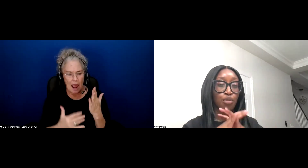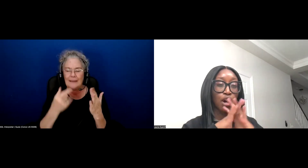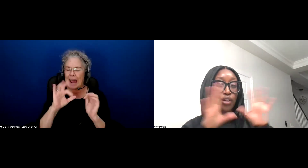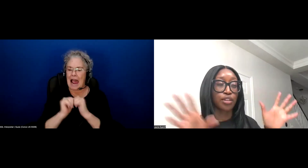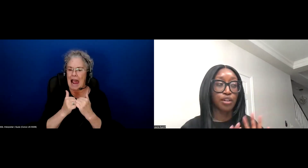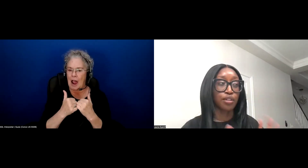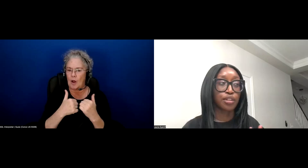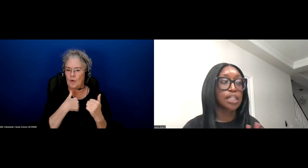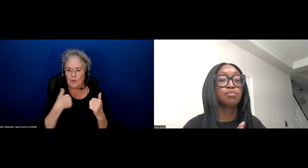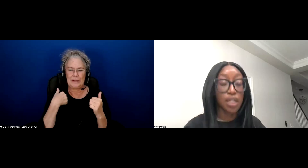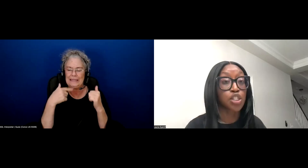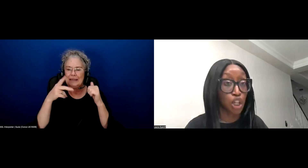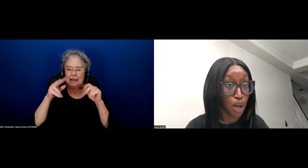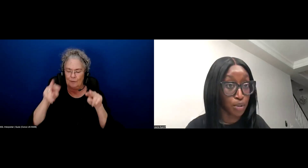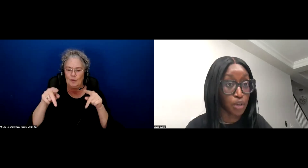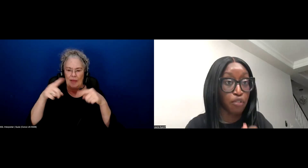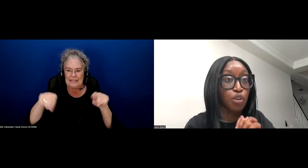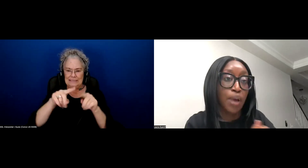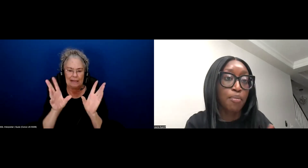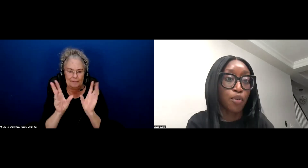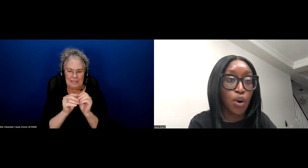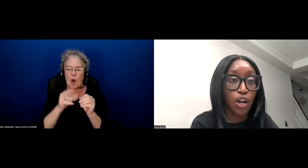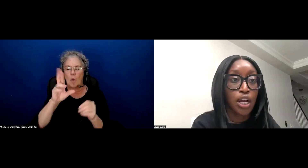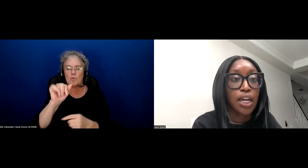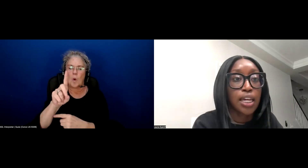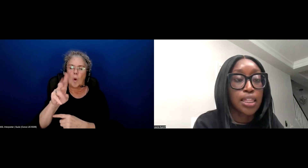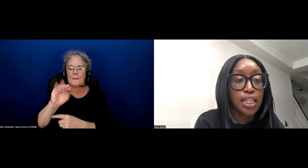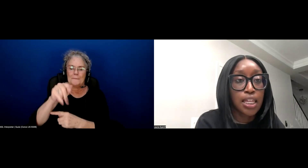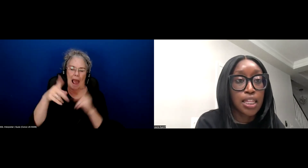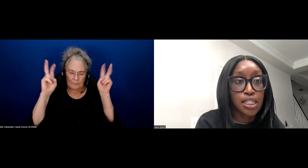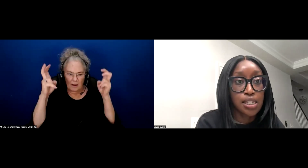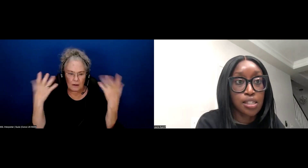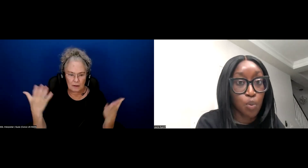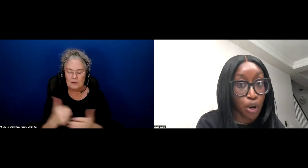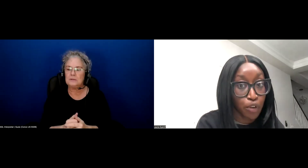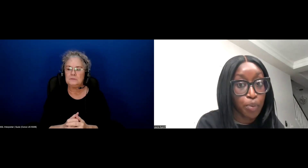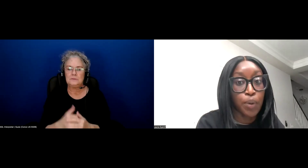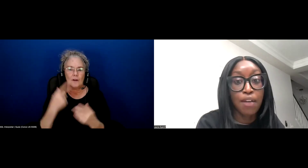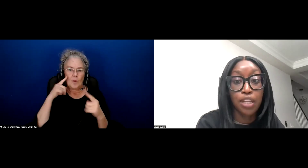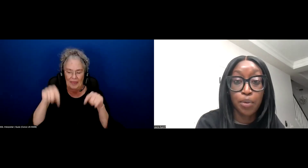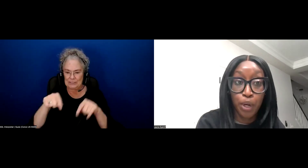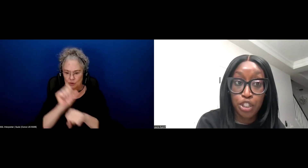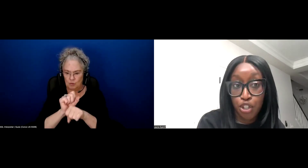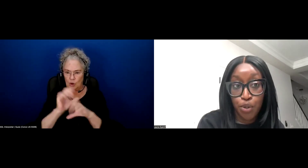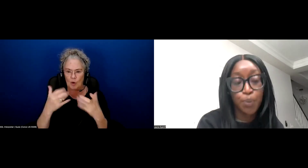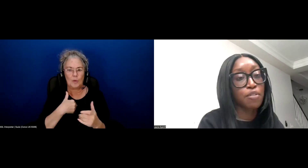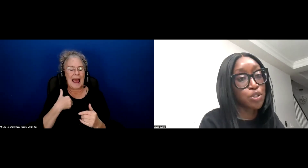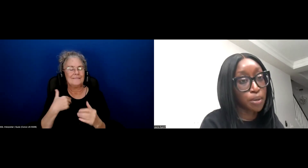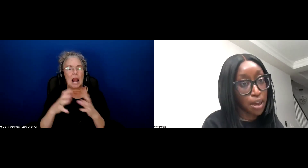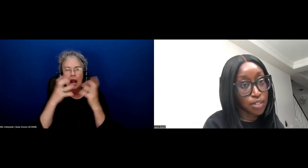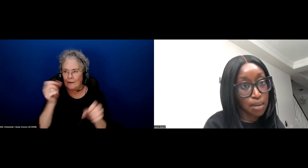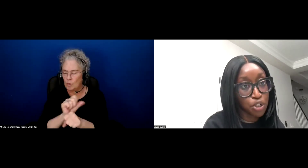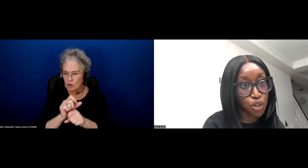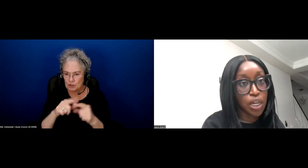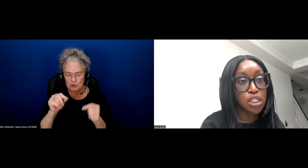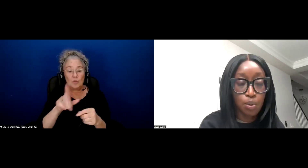view these meetings to go, sort of a roadmap for this work group. We have a lot of work to do. We have a short